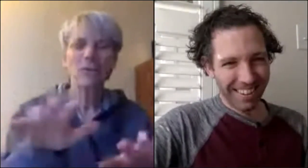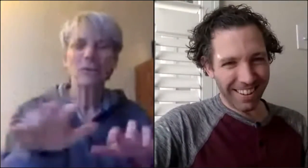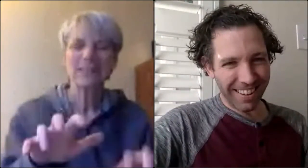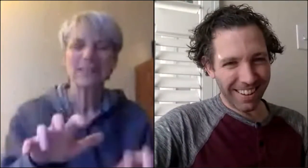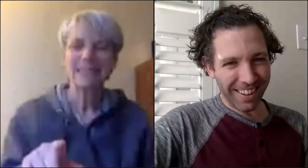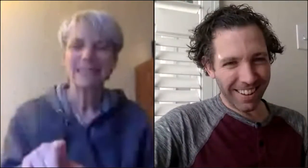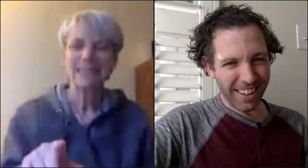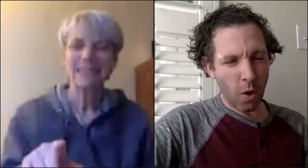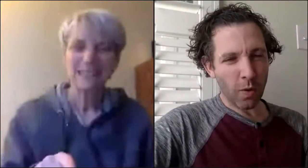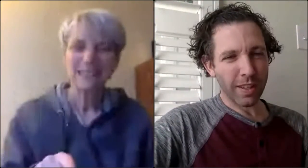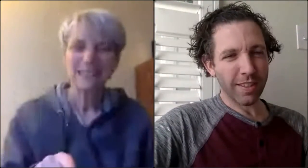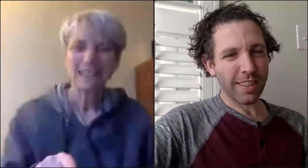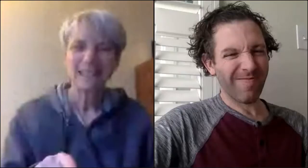big, half and half like it is now.